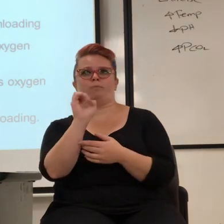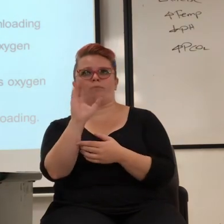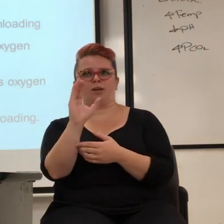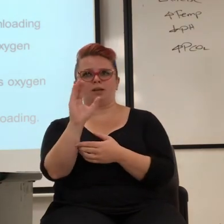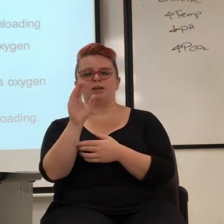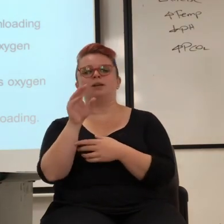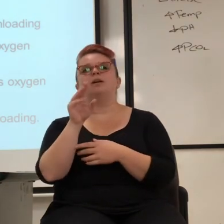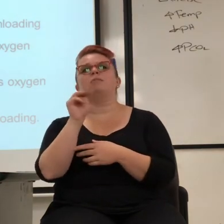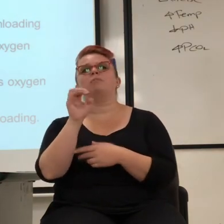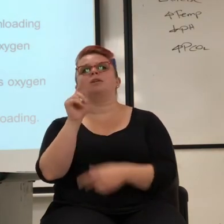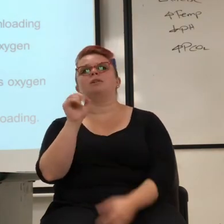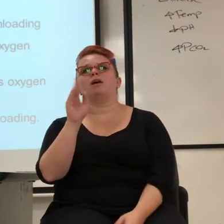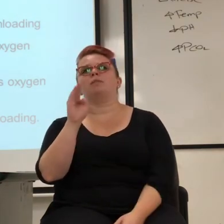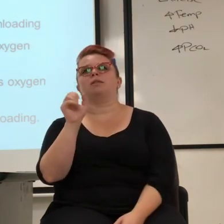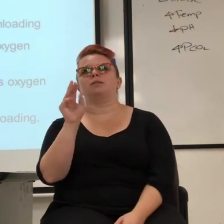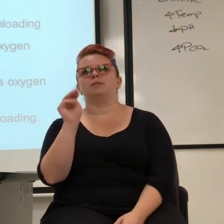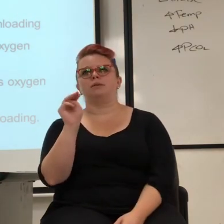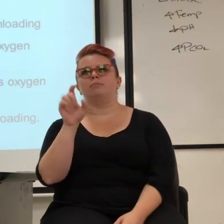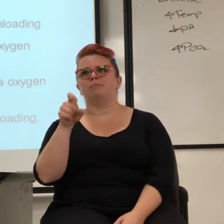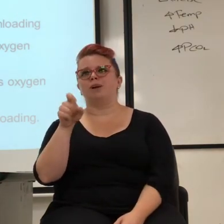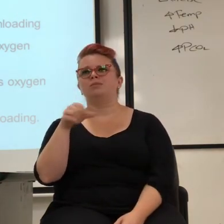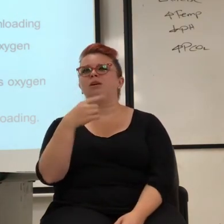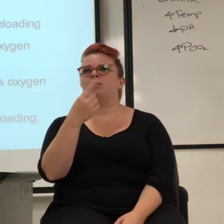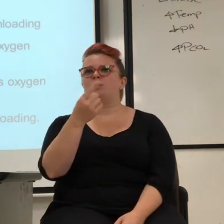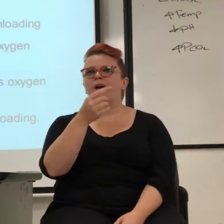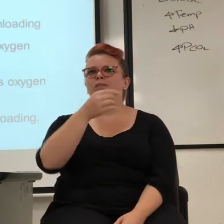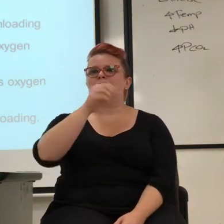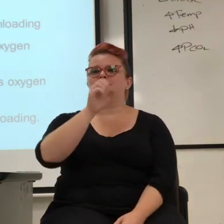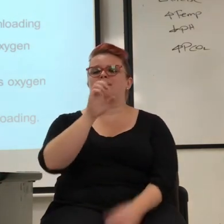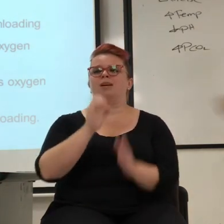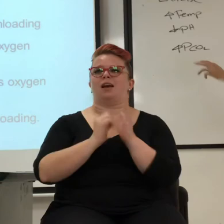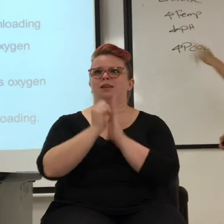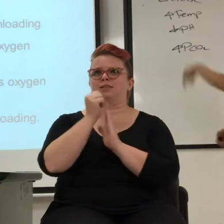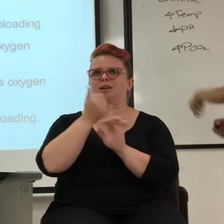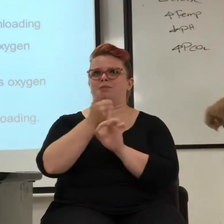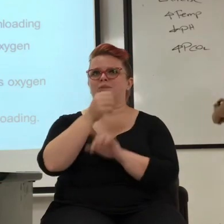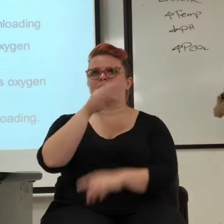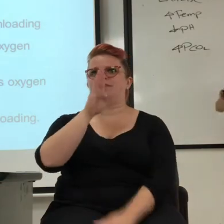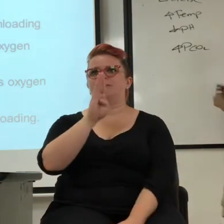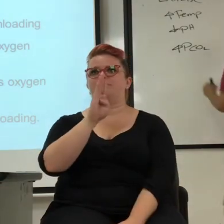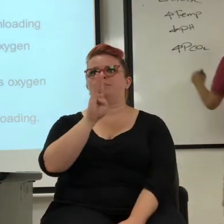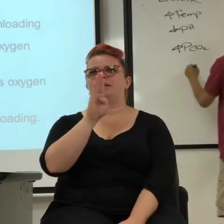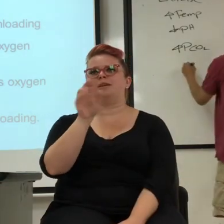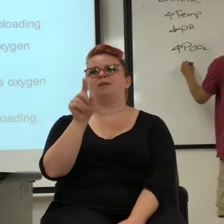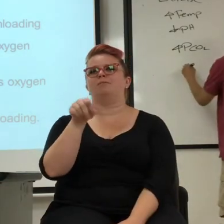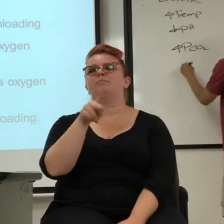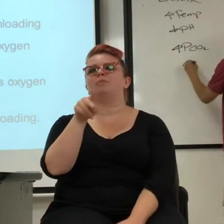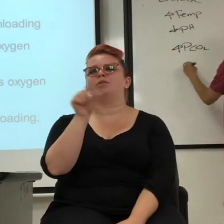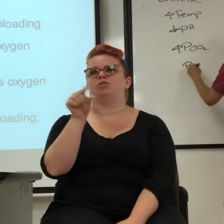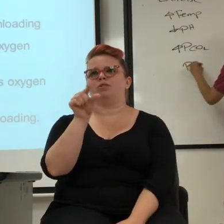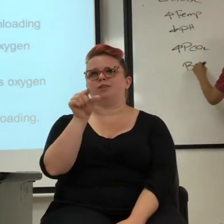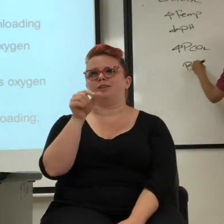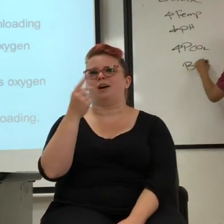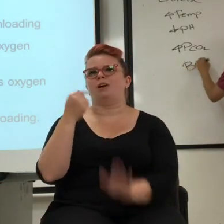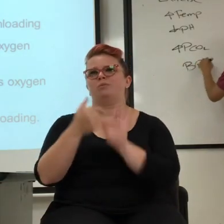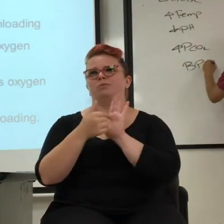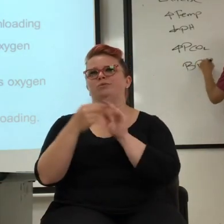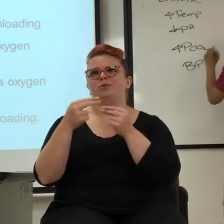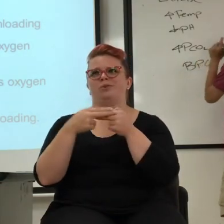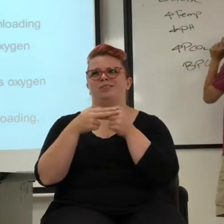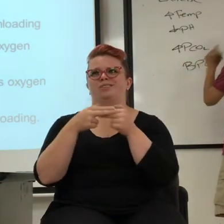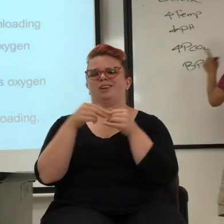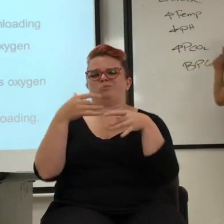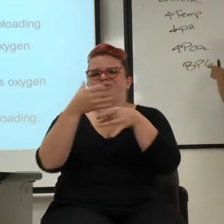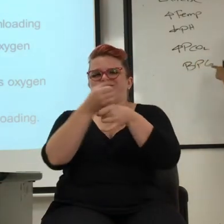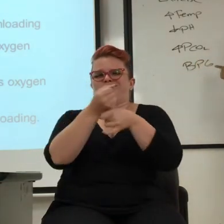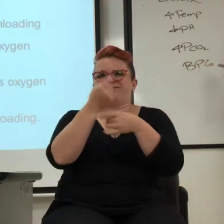enzymes is BPG, okay, by this, I'll show you this slide. This is called BPG for now. And then